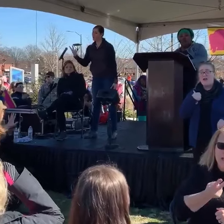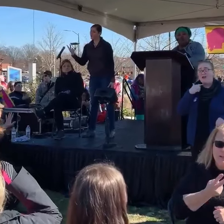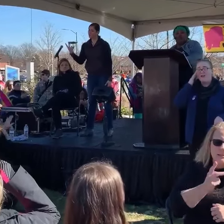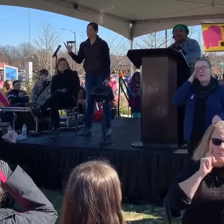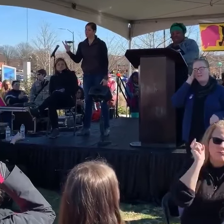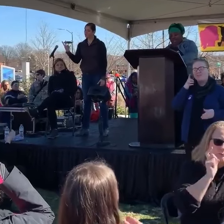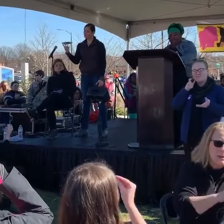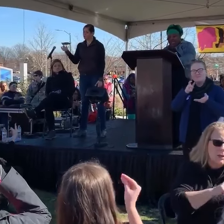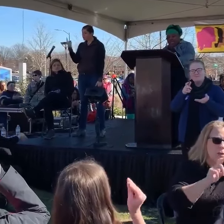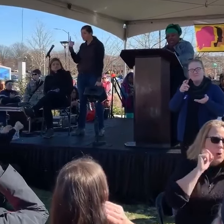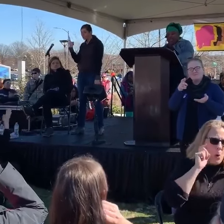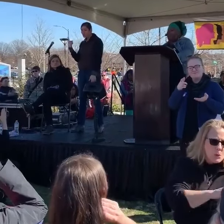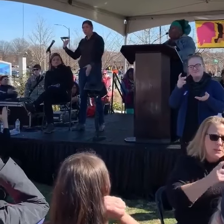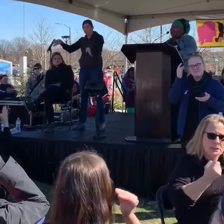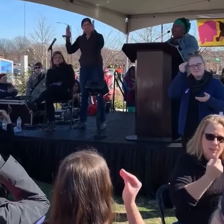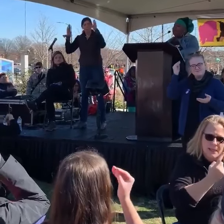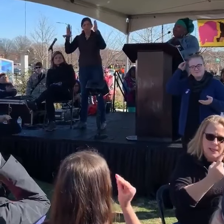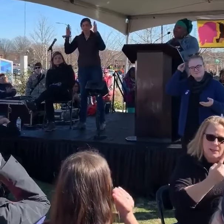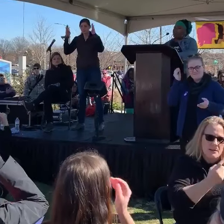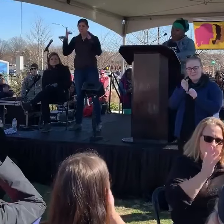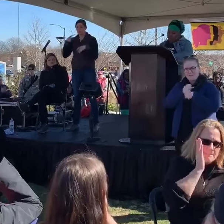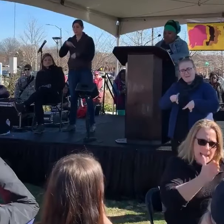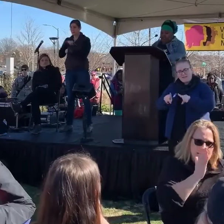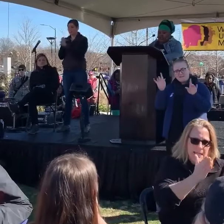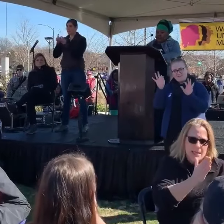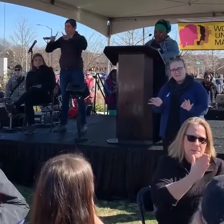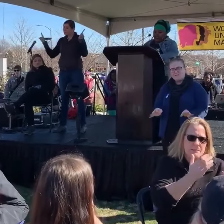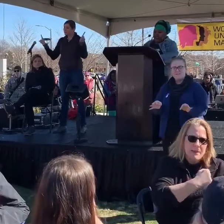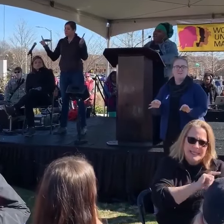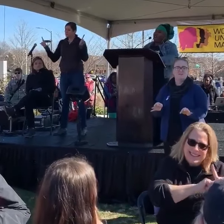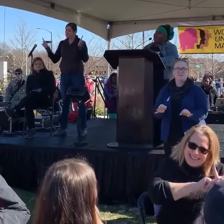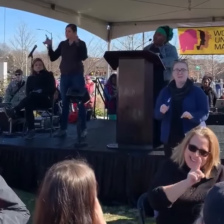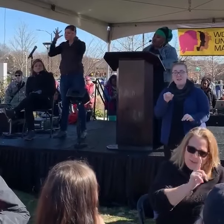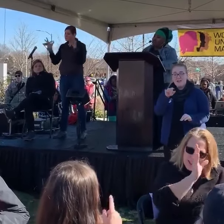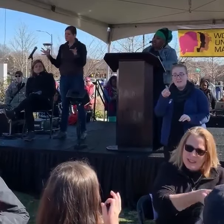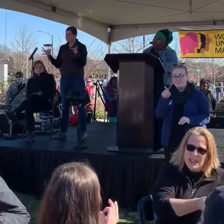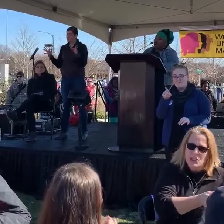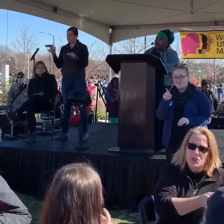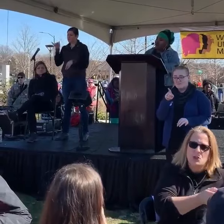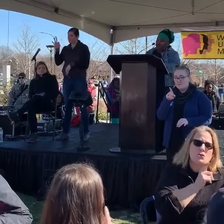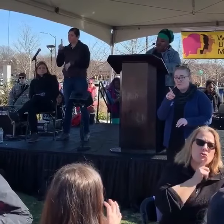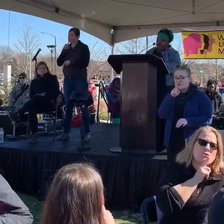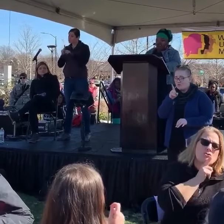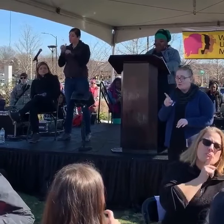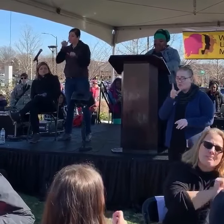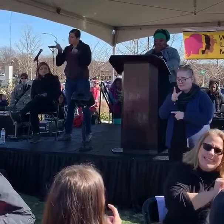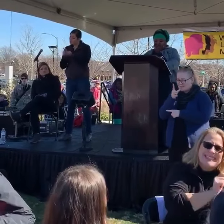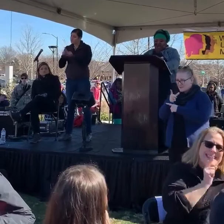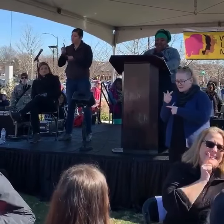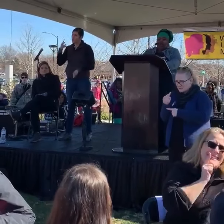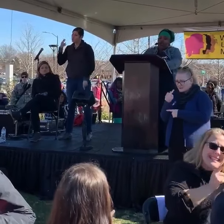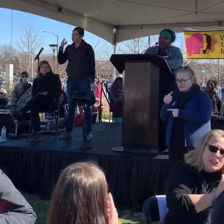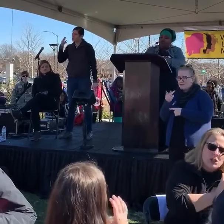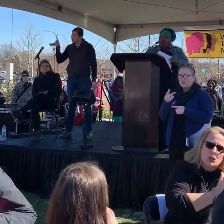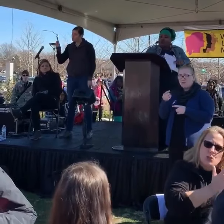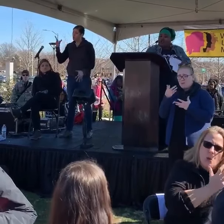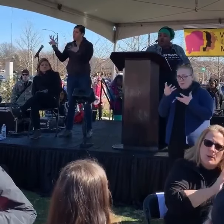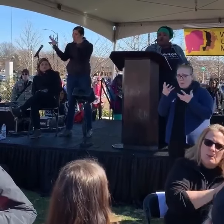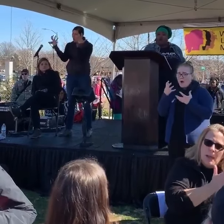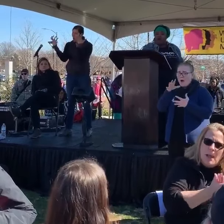take note, take heed, make a different choice. If it is true sisterhood that you